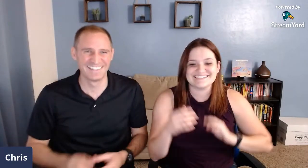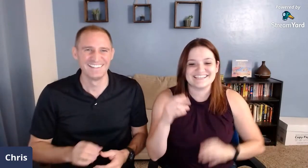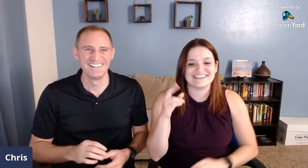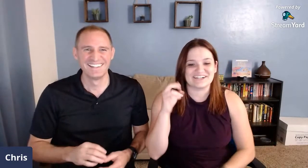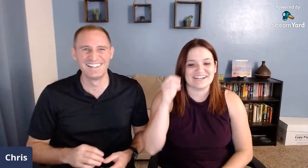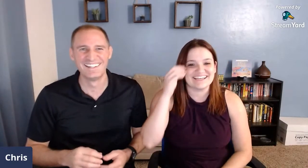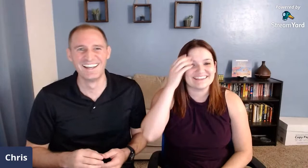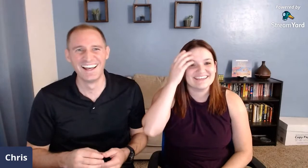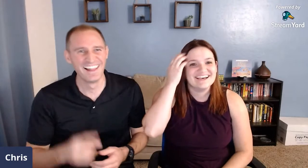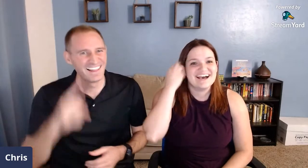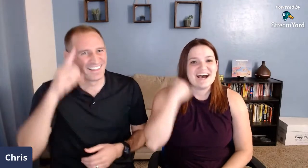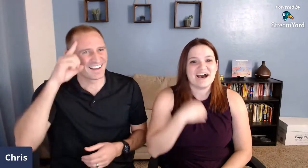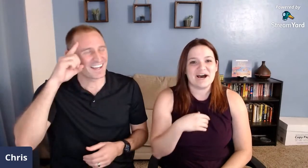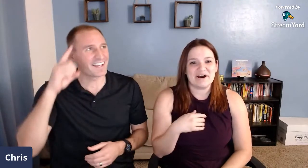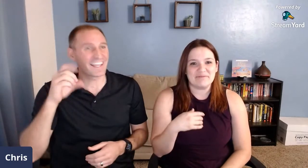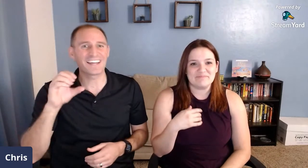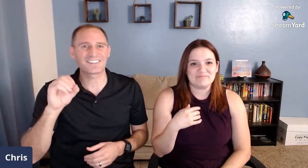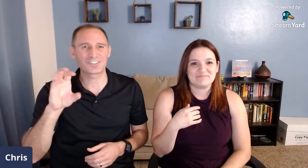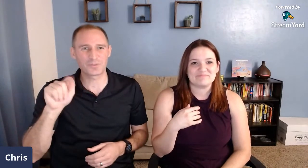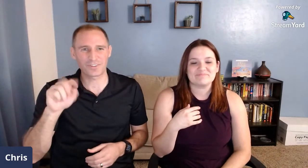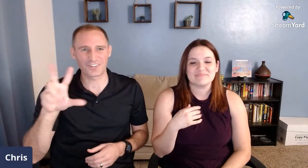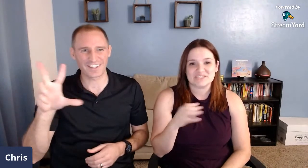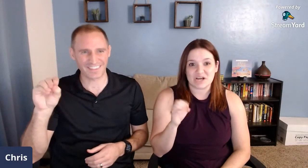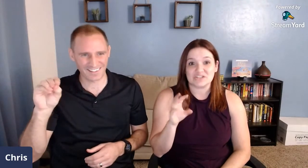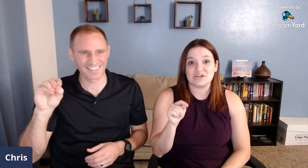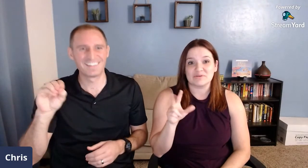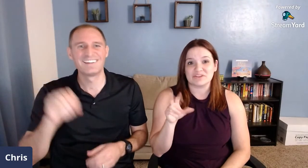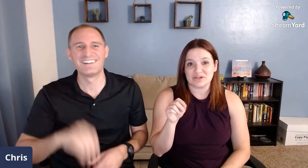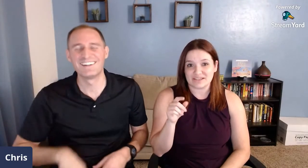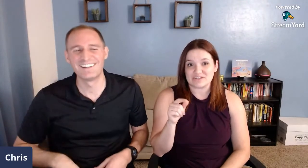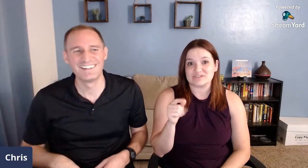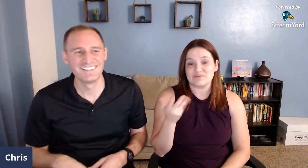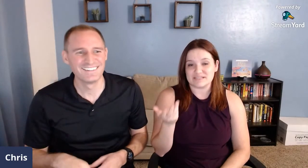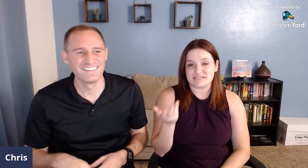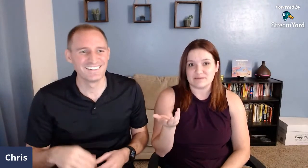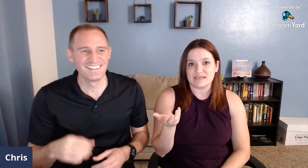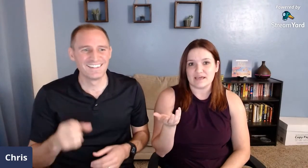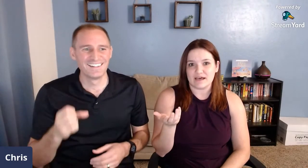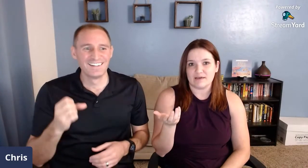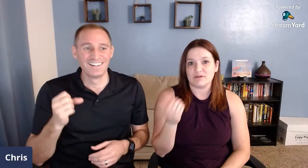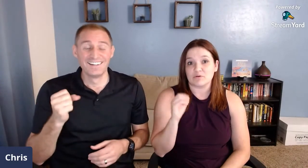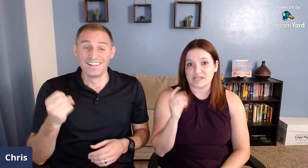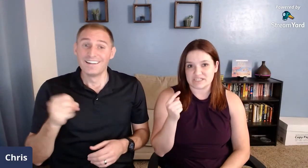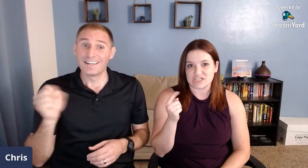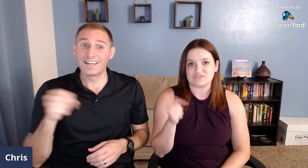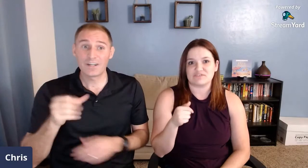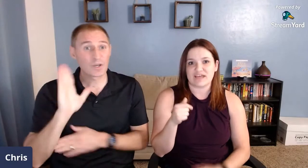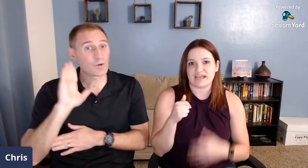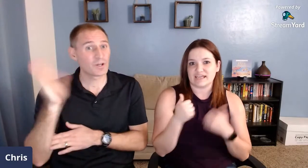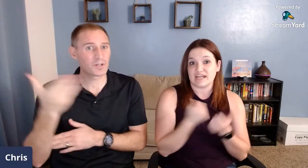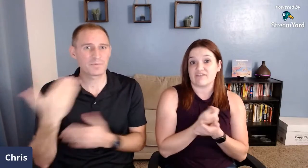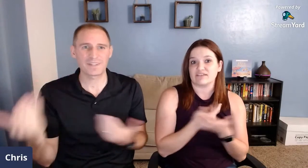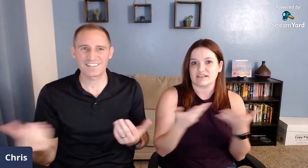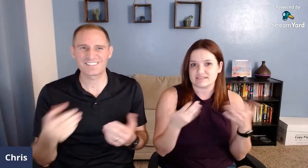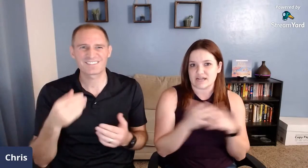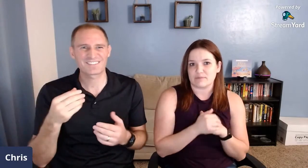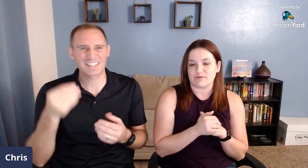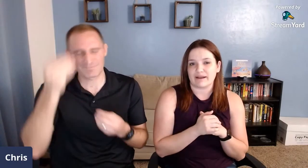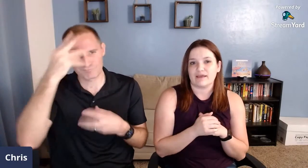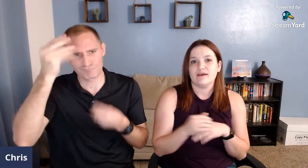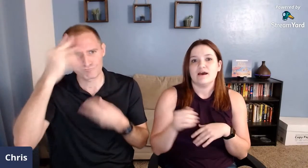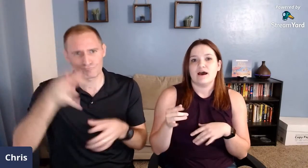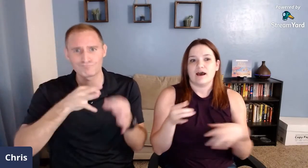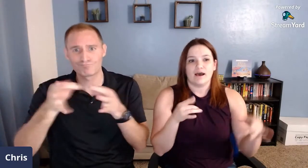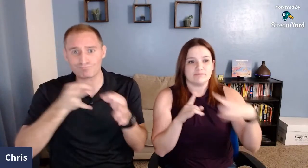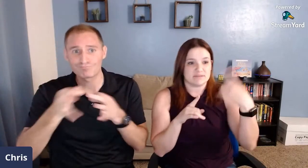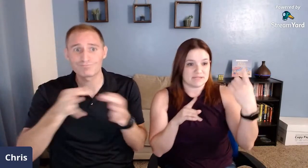I think it's the 30th. Yeah, it's October 30th. So October 30th, there's going to be an orientation for that and getting everything set up and